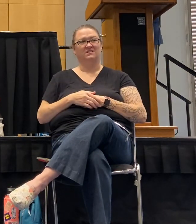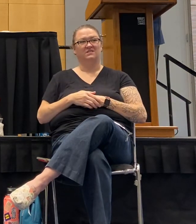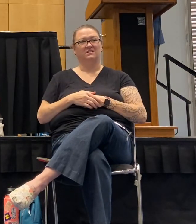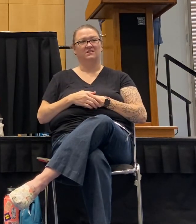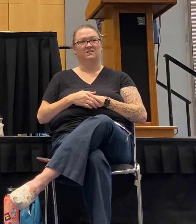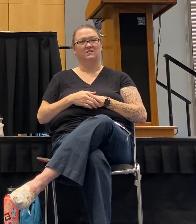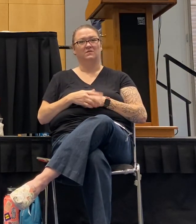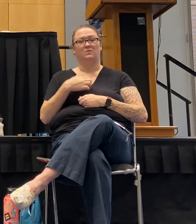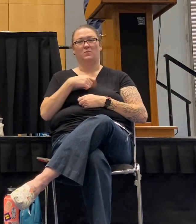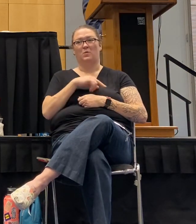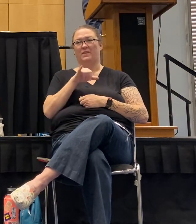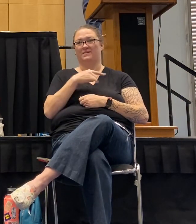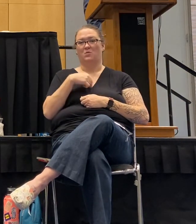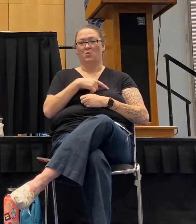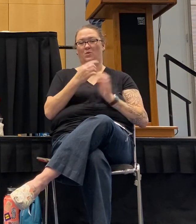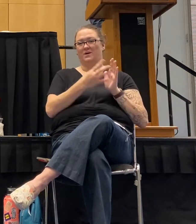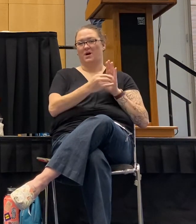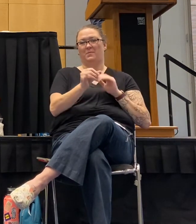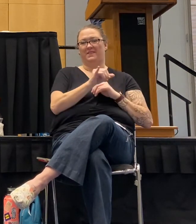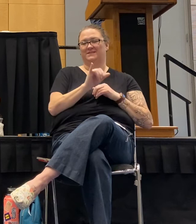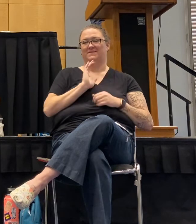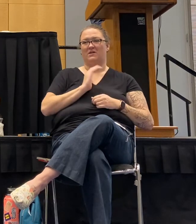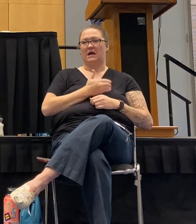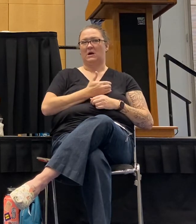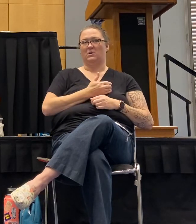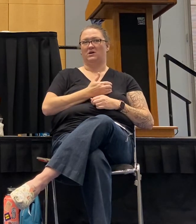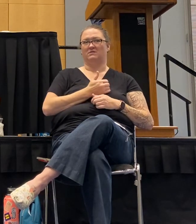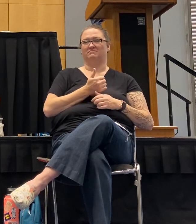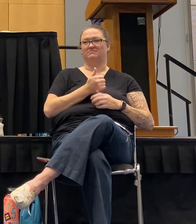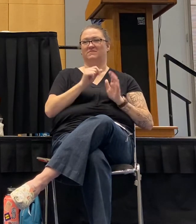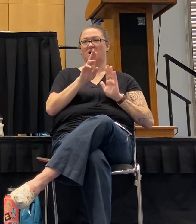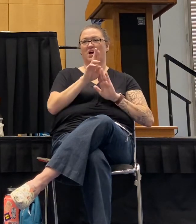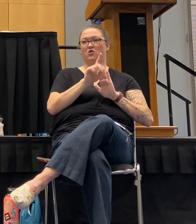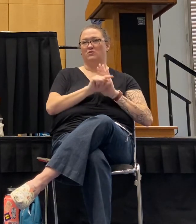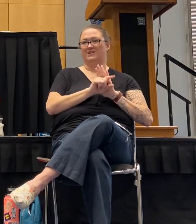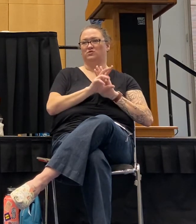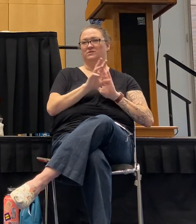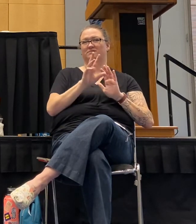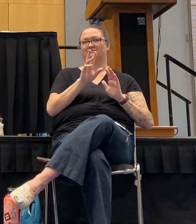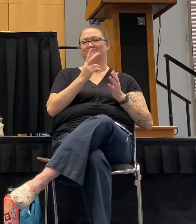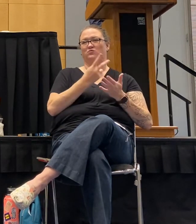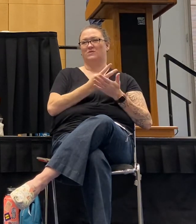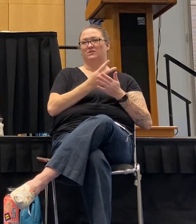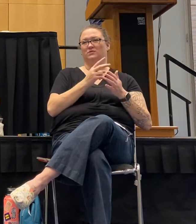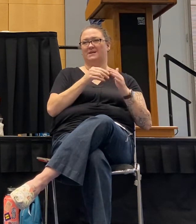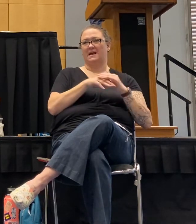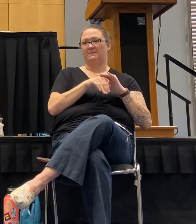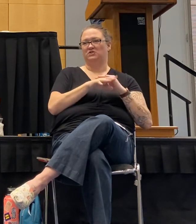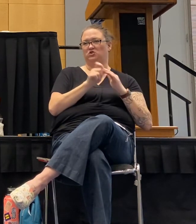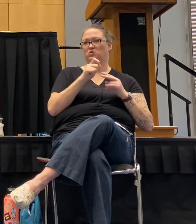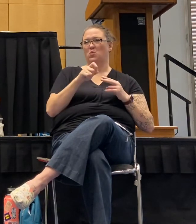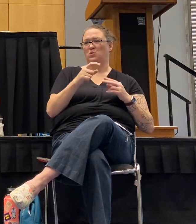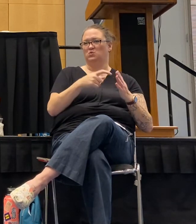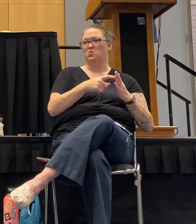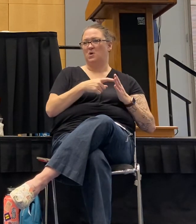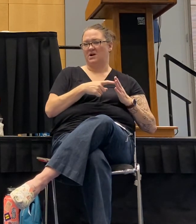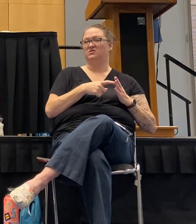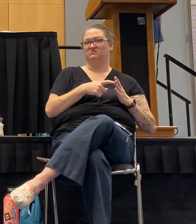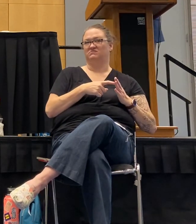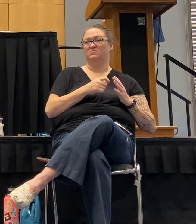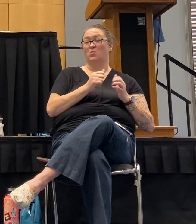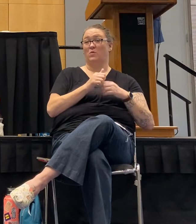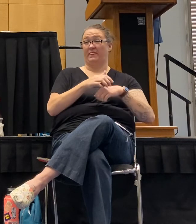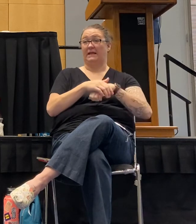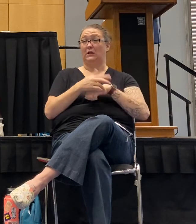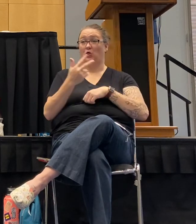Yeah, we're the same. We mimic the same for our undergraduate and graduate admission scores that we require. Now we did with the